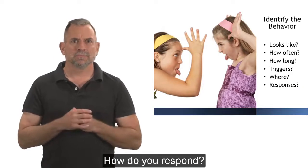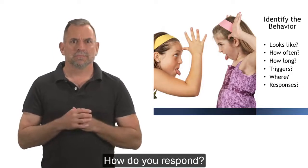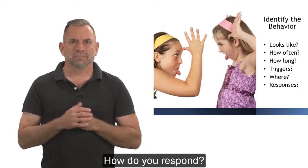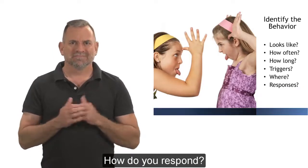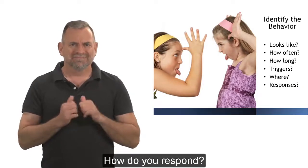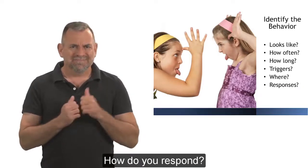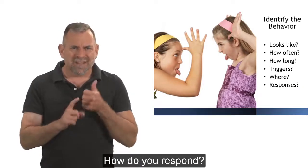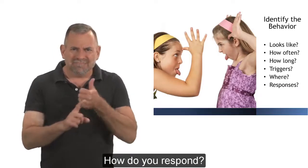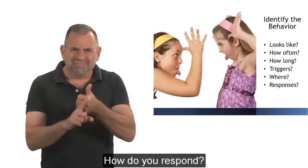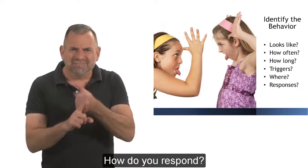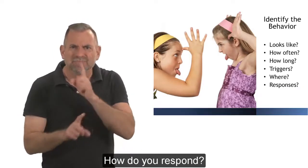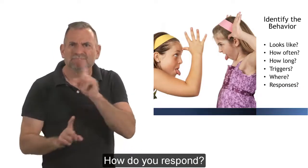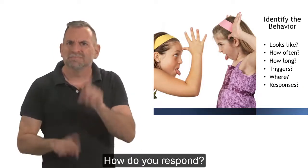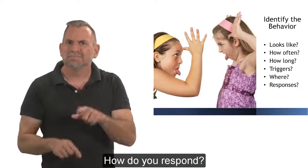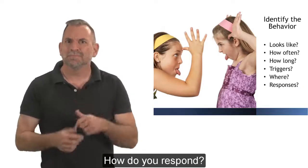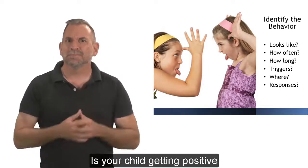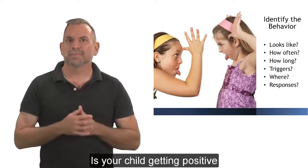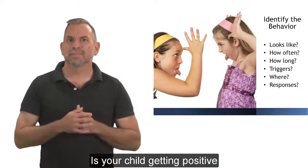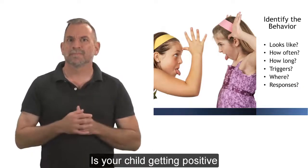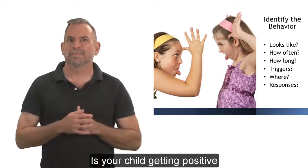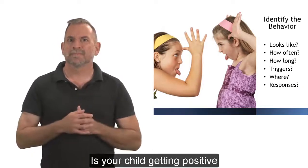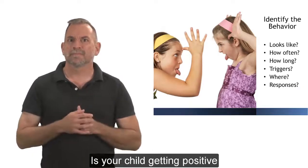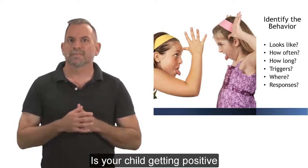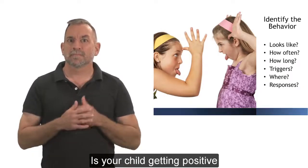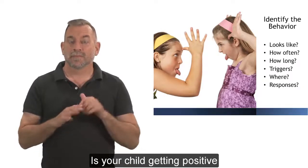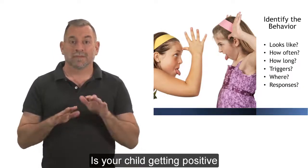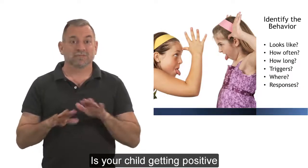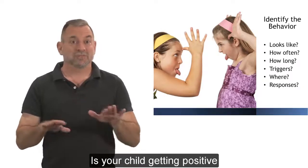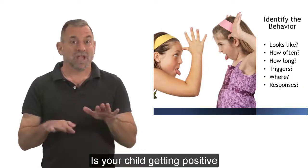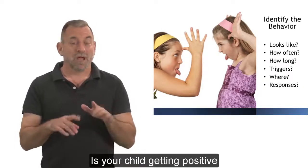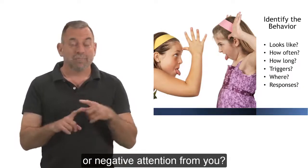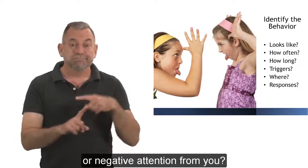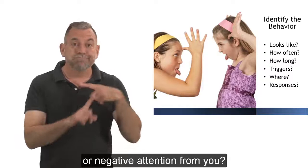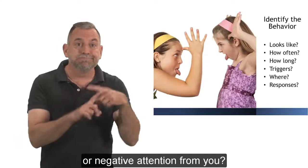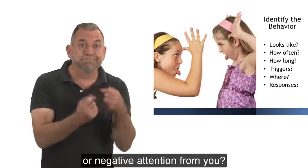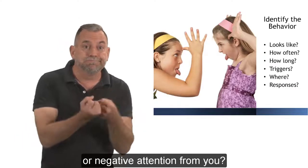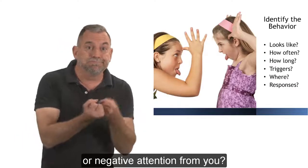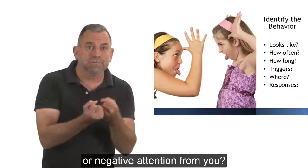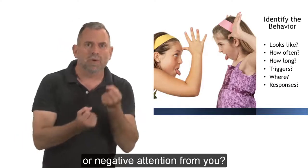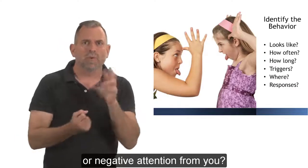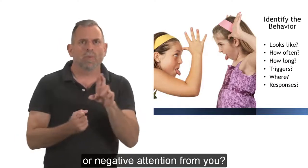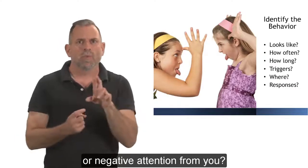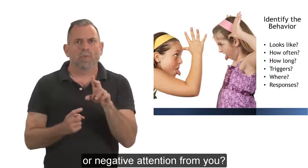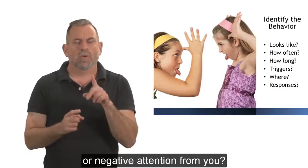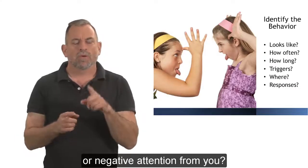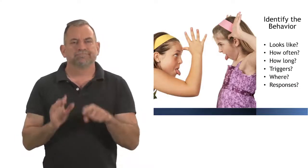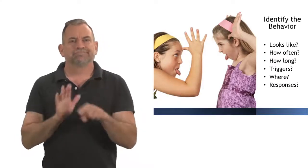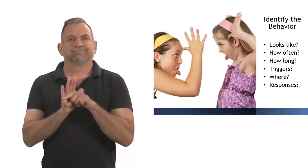How do you respond? Is your child getting positive or negative attention from you?